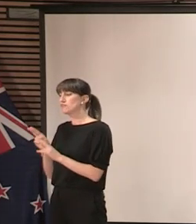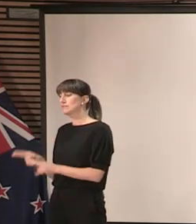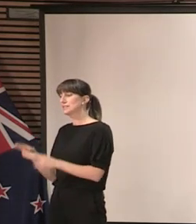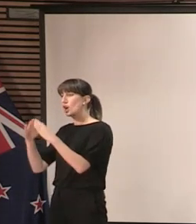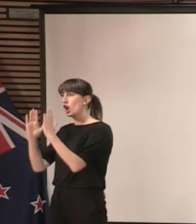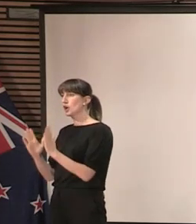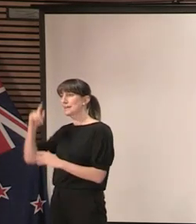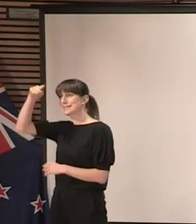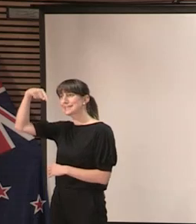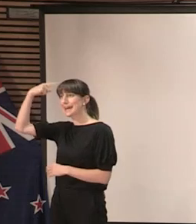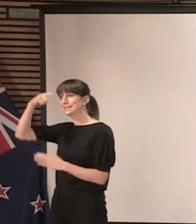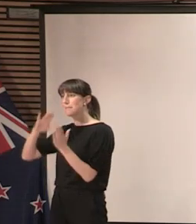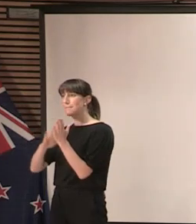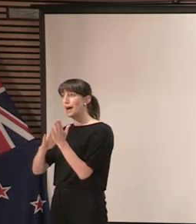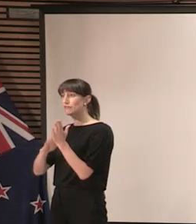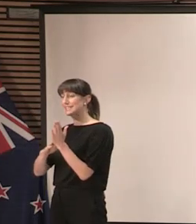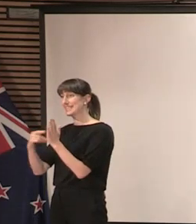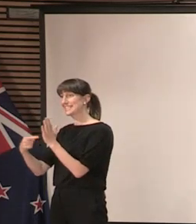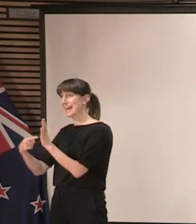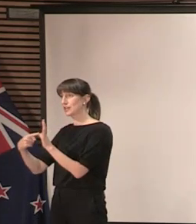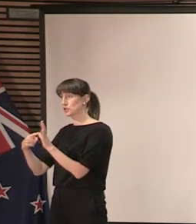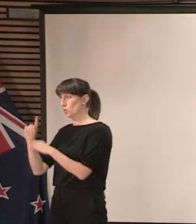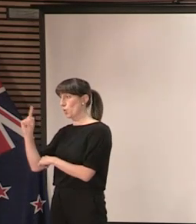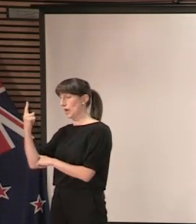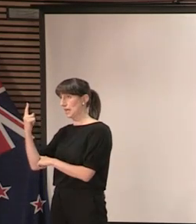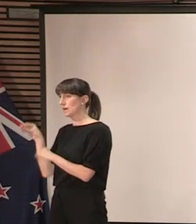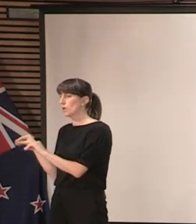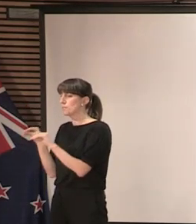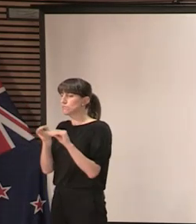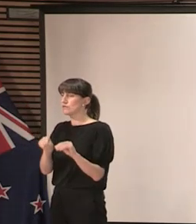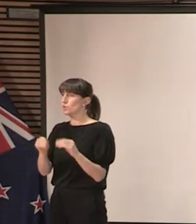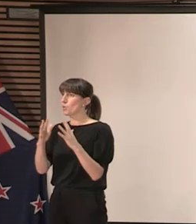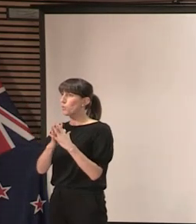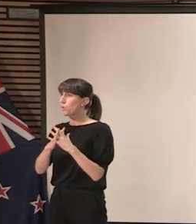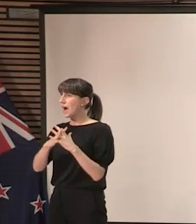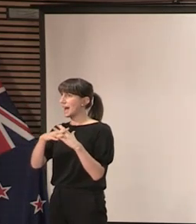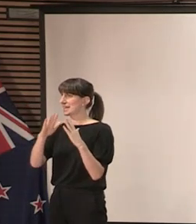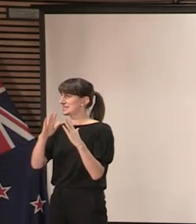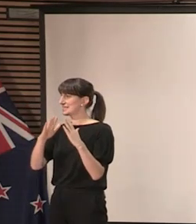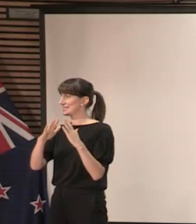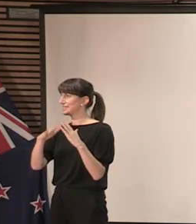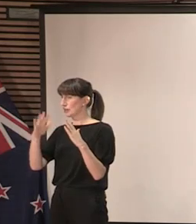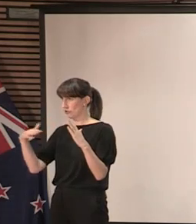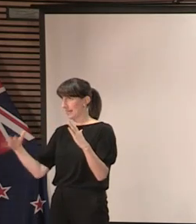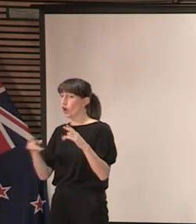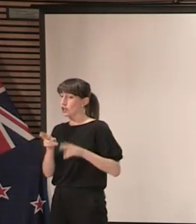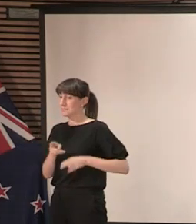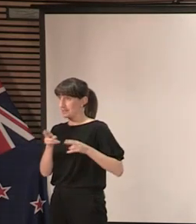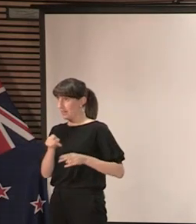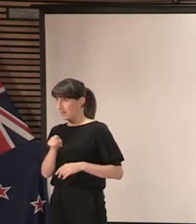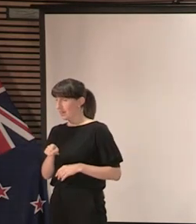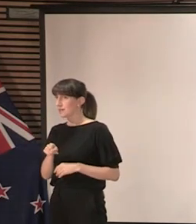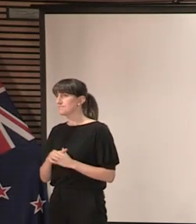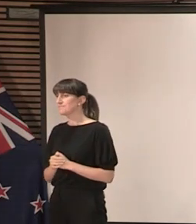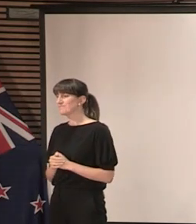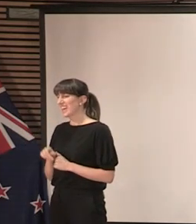Auckland, who has been transferred to Waitakere Hospital on April 17. The woman, who had an underlying health